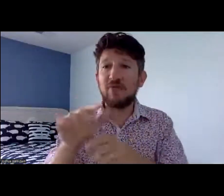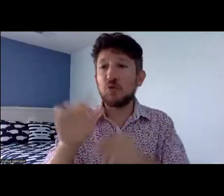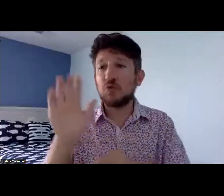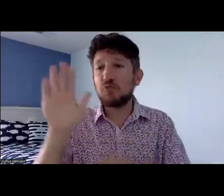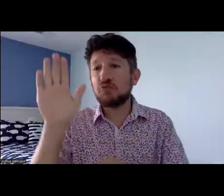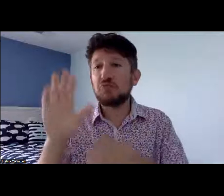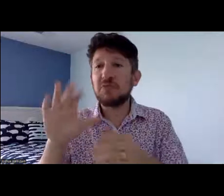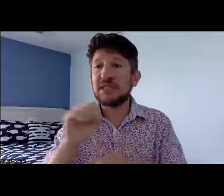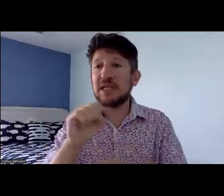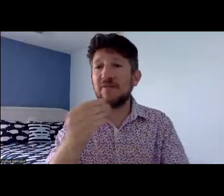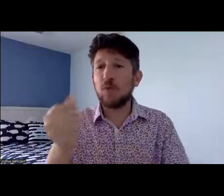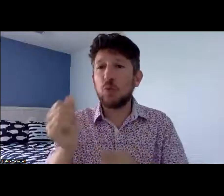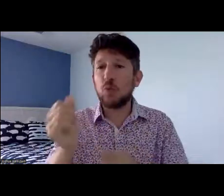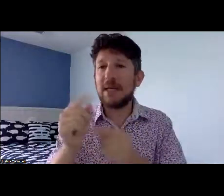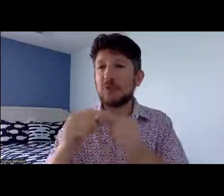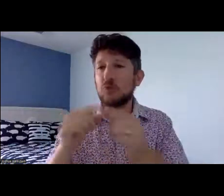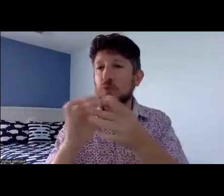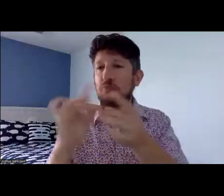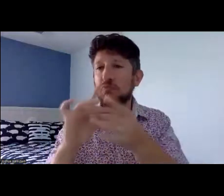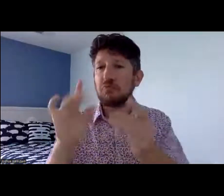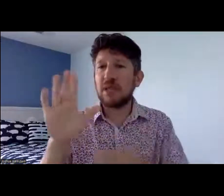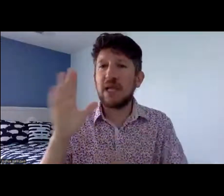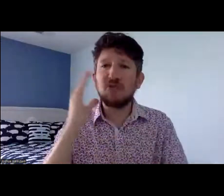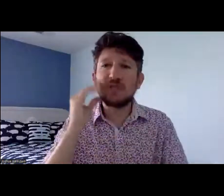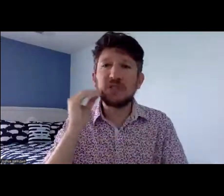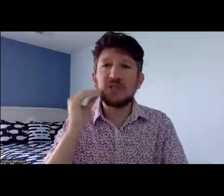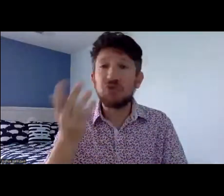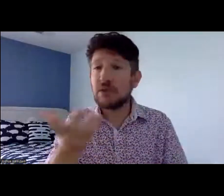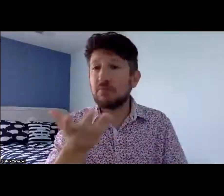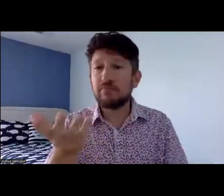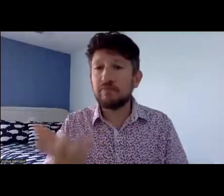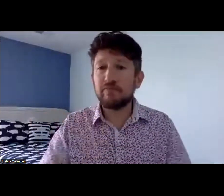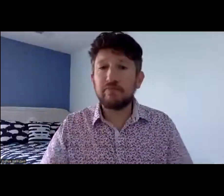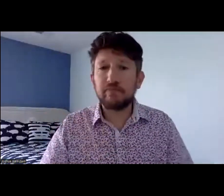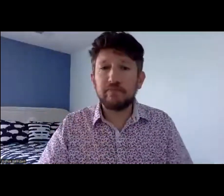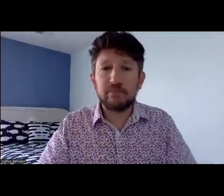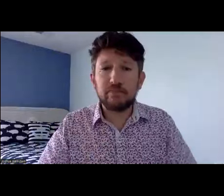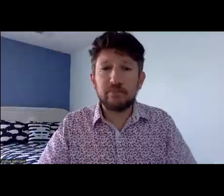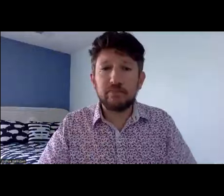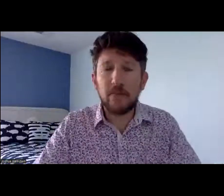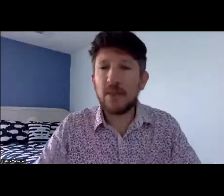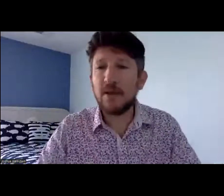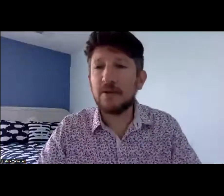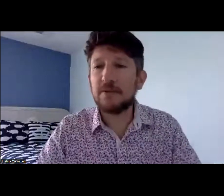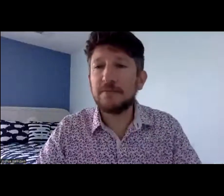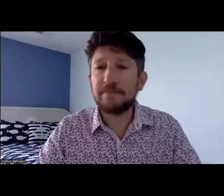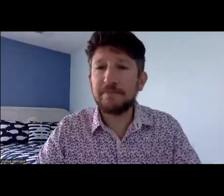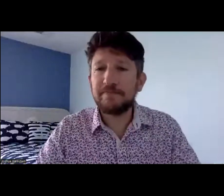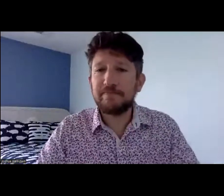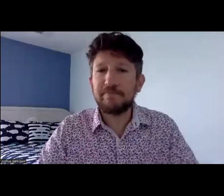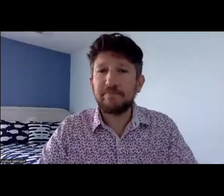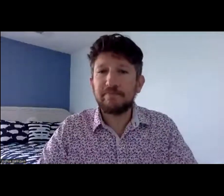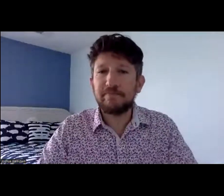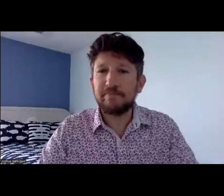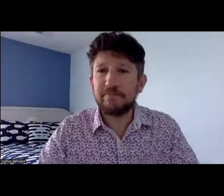to deaf education. Is there anyone who's brave enough to share an anecdote